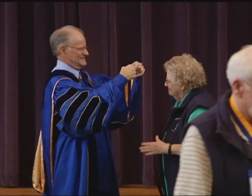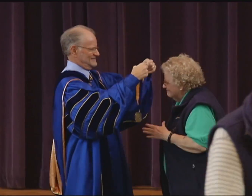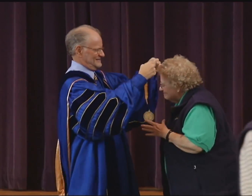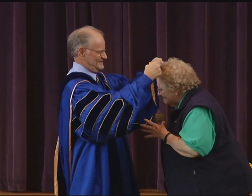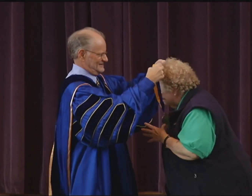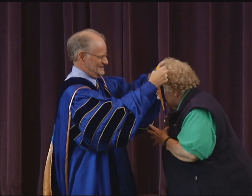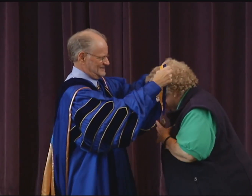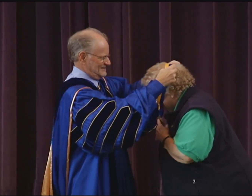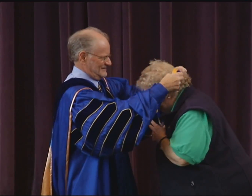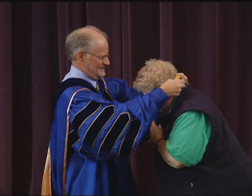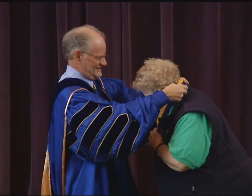Congratulations.